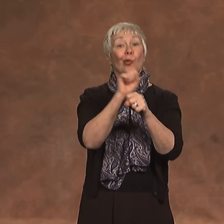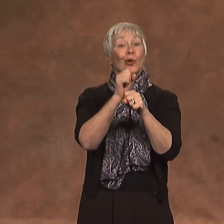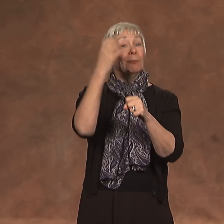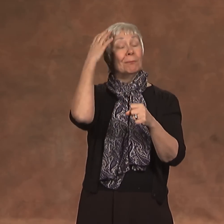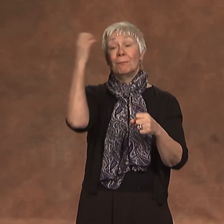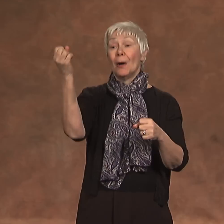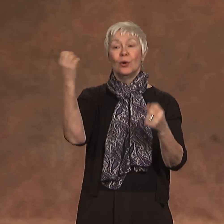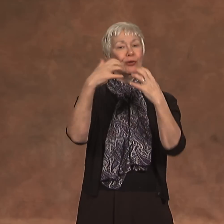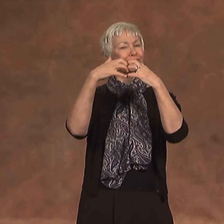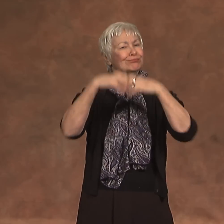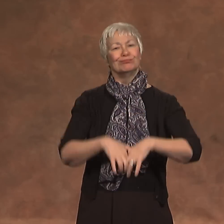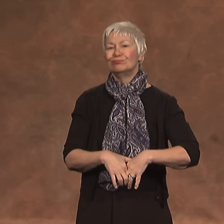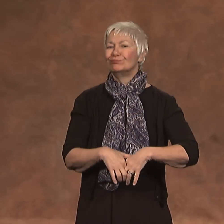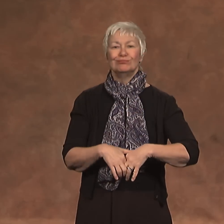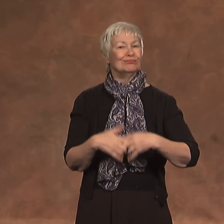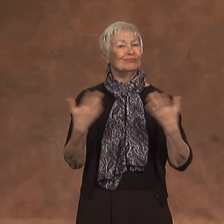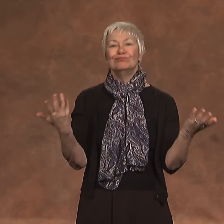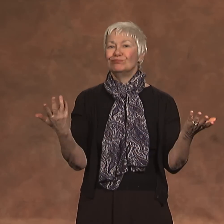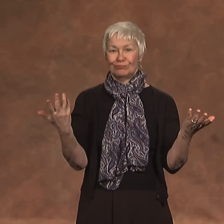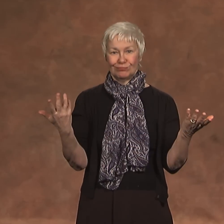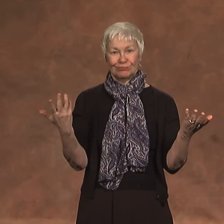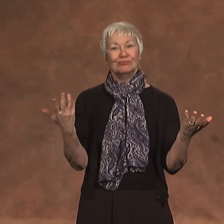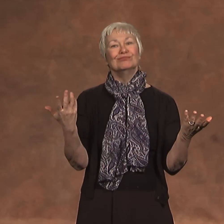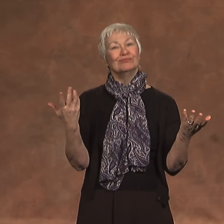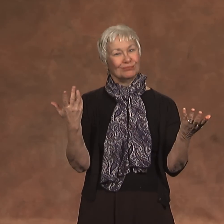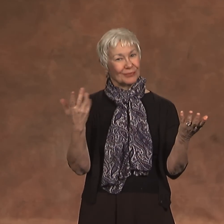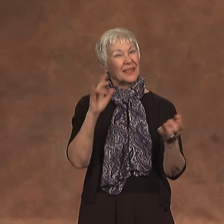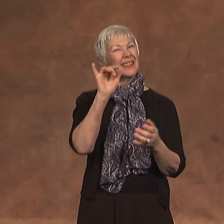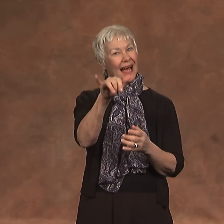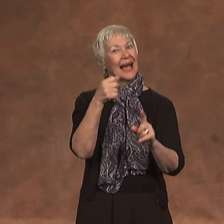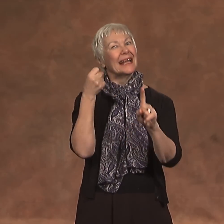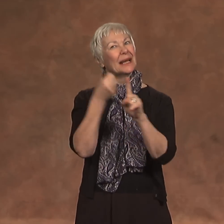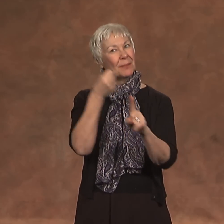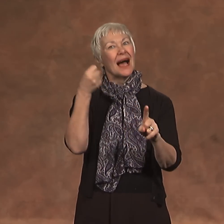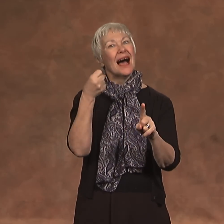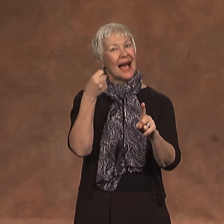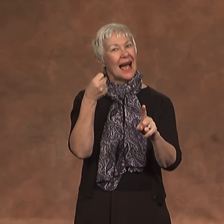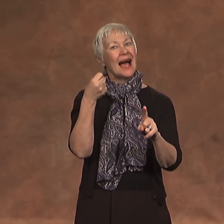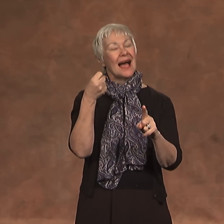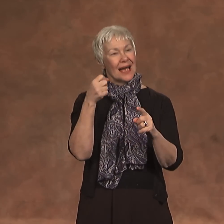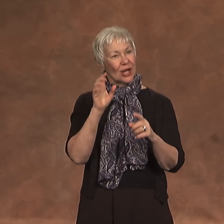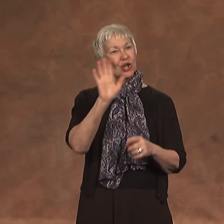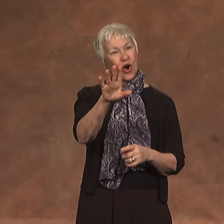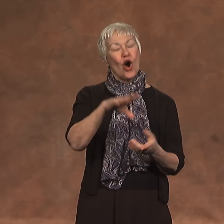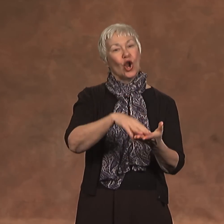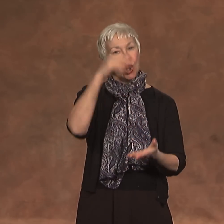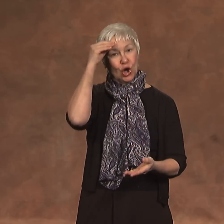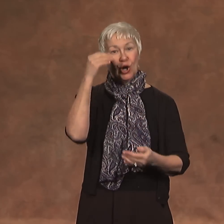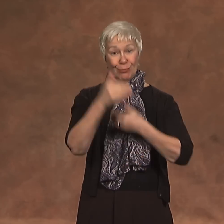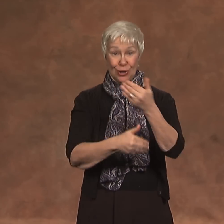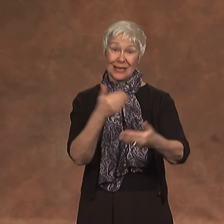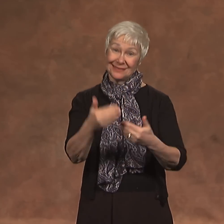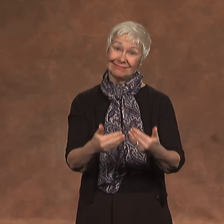at the same time. The function of the working memory is compromised because of split attention.